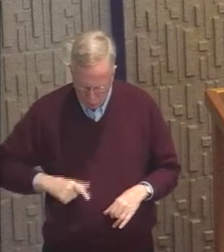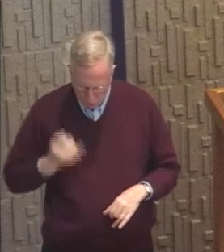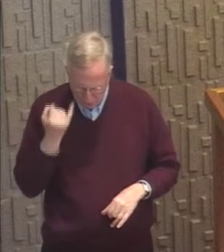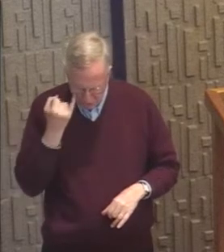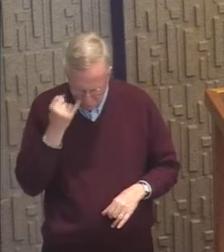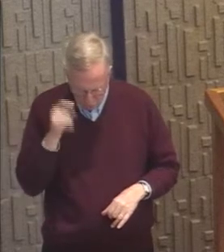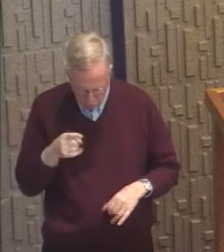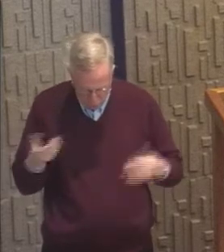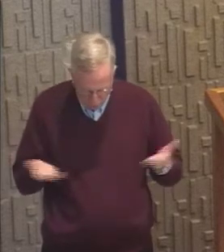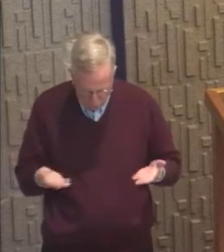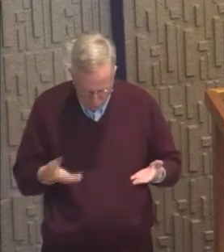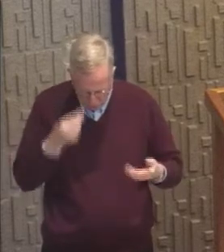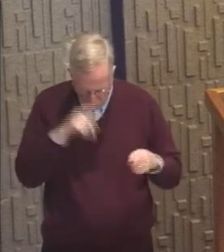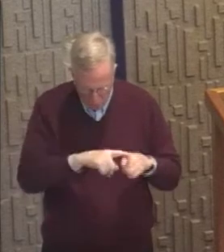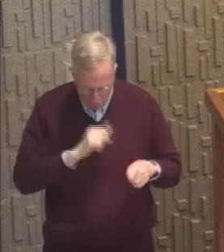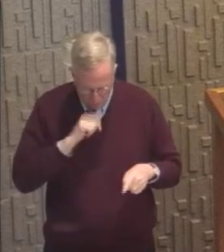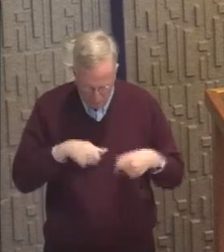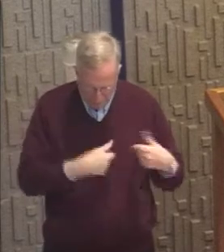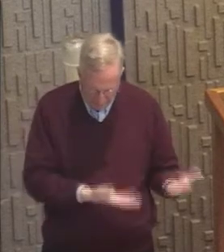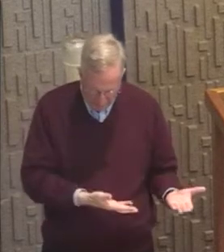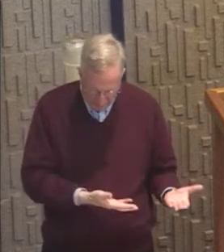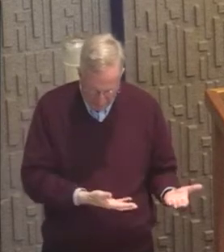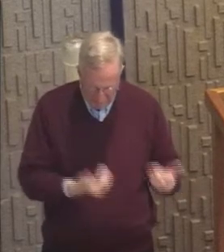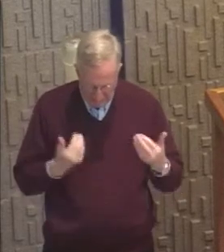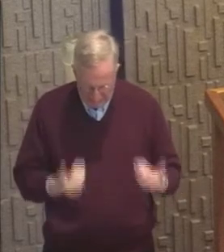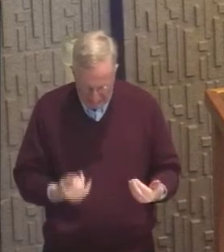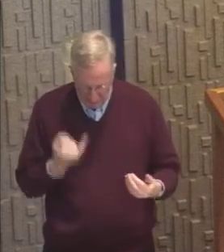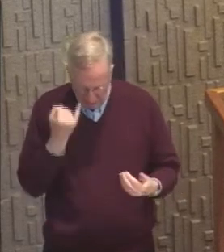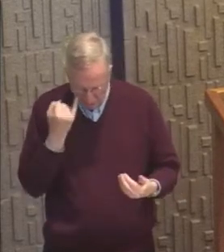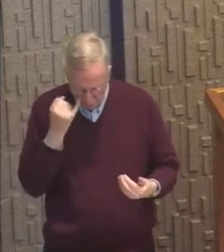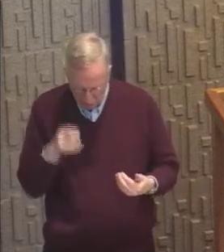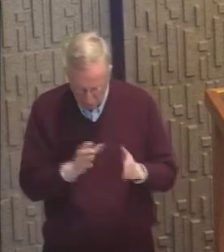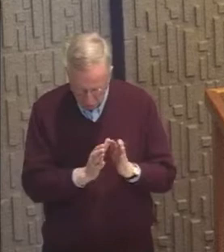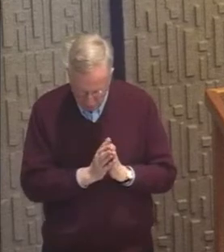ask of God, God will give you.